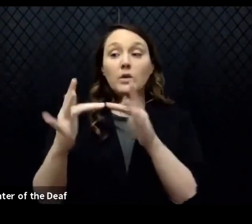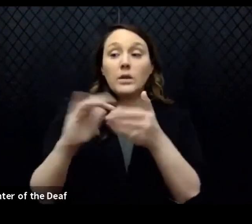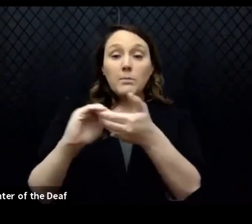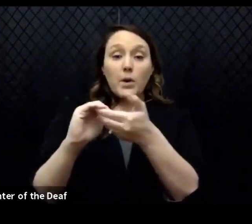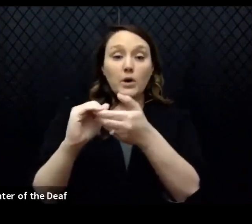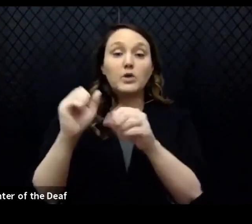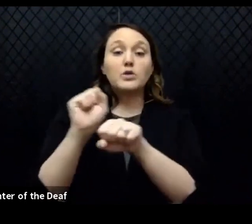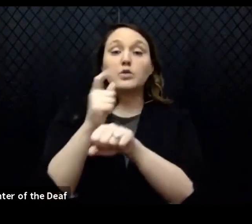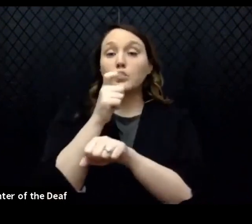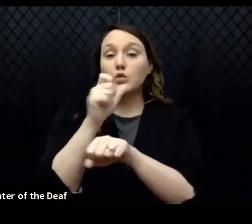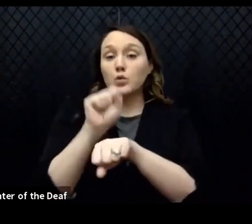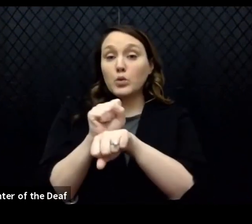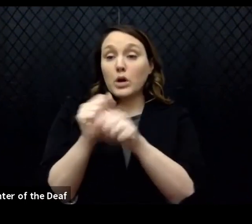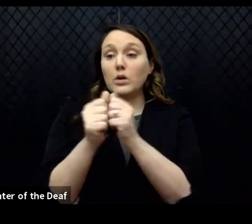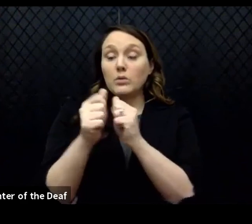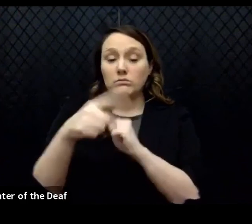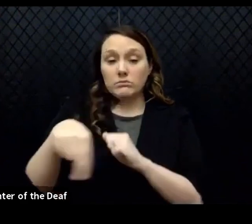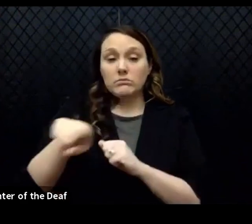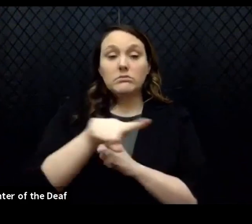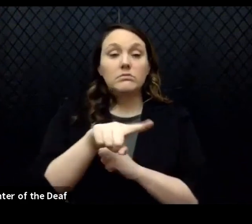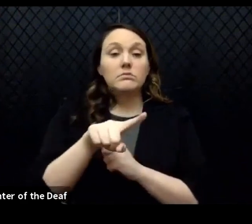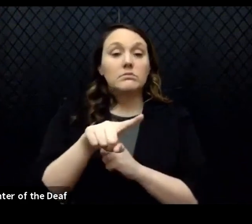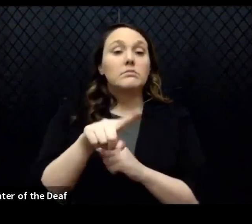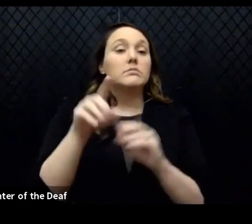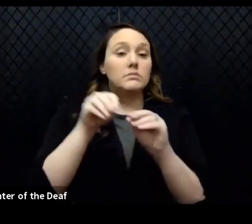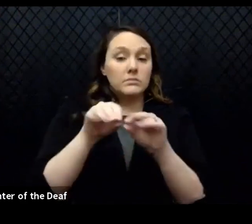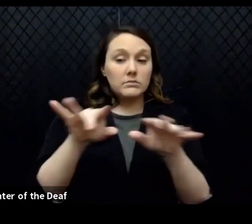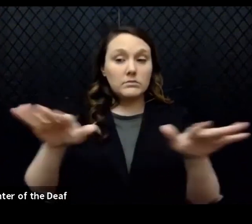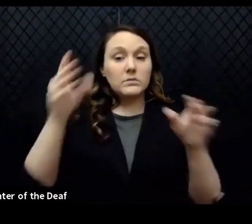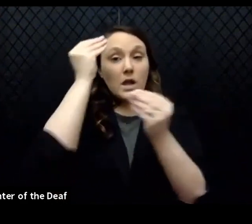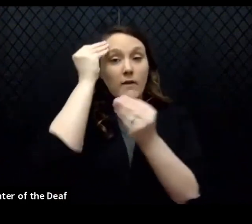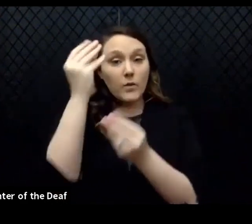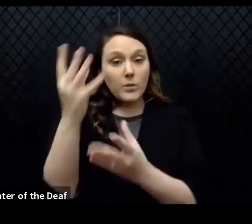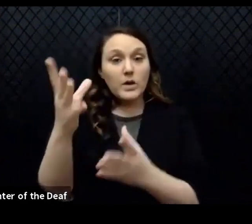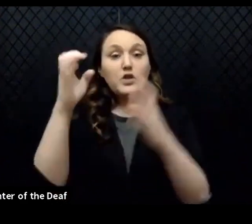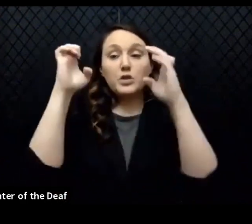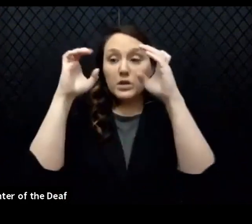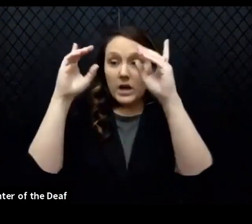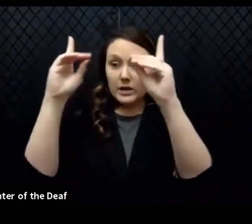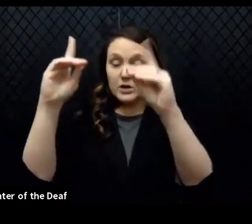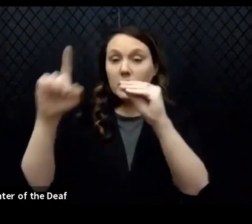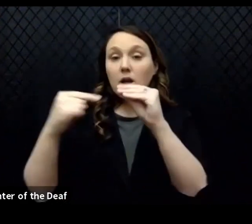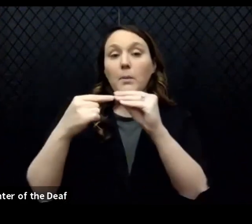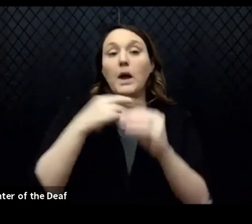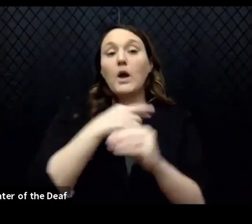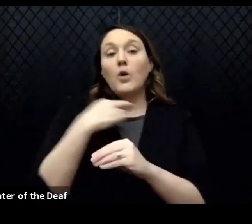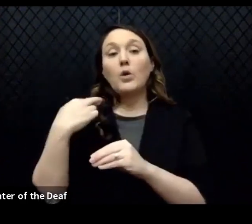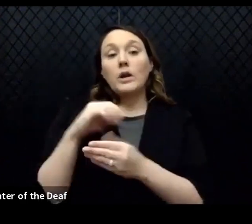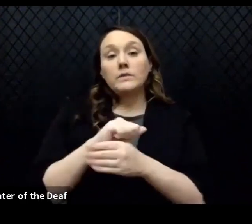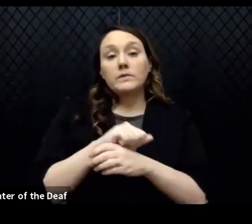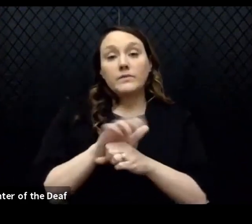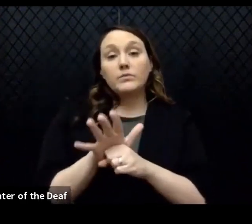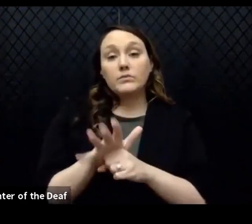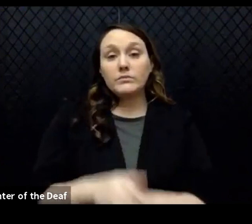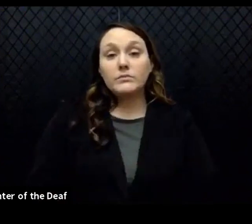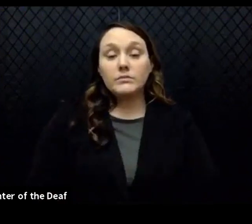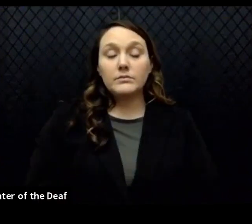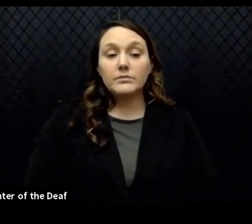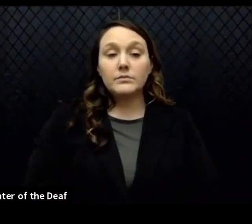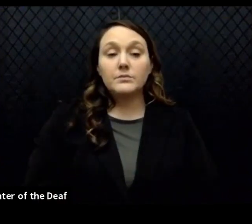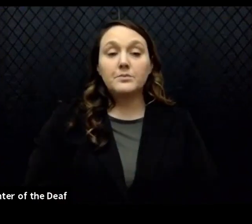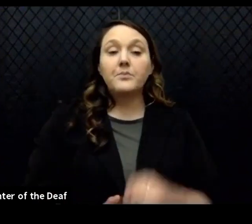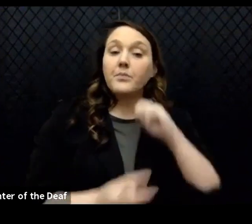and others, to get information out and educate them about the risk of COVID-19.